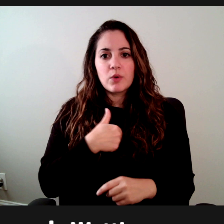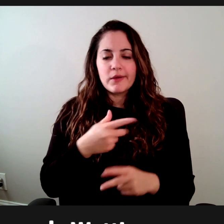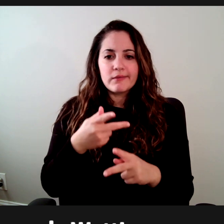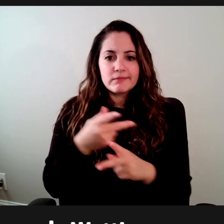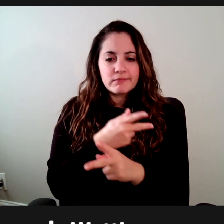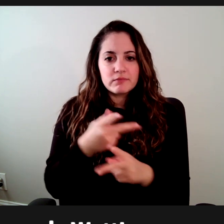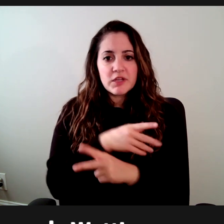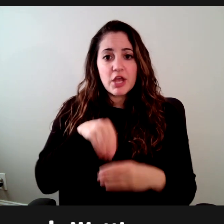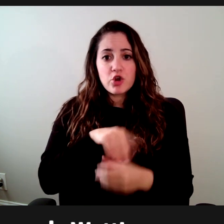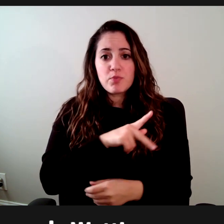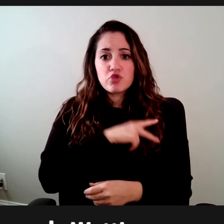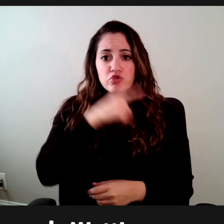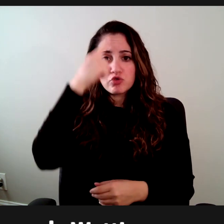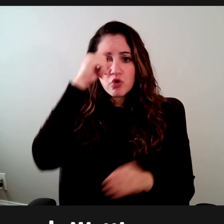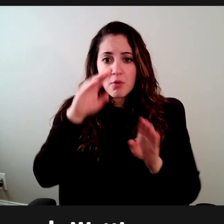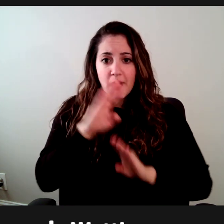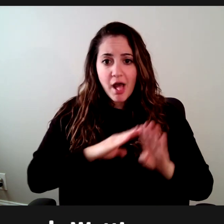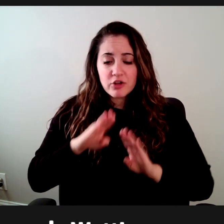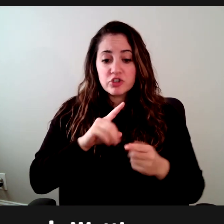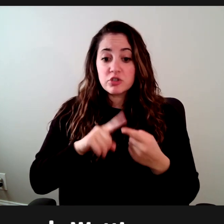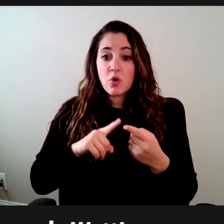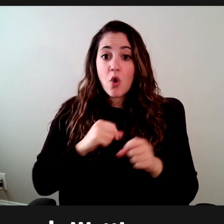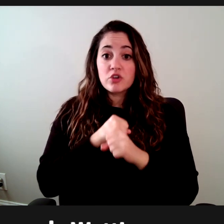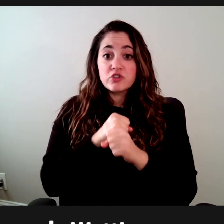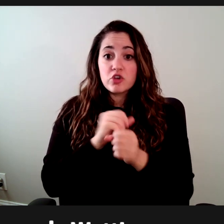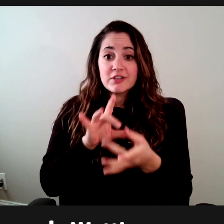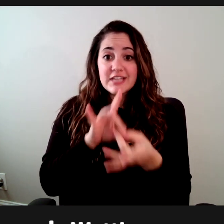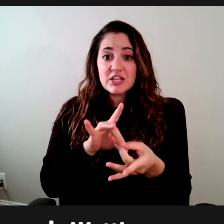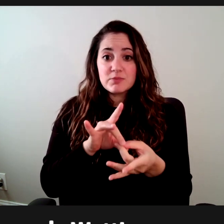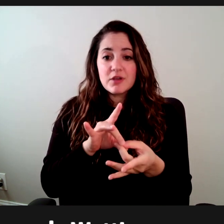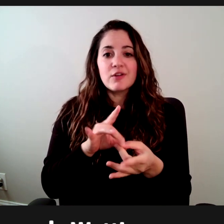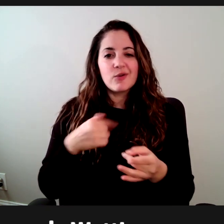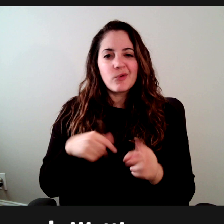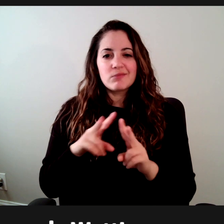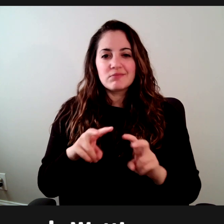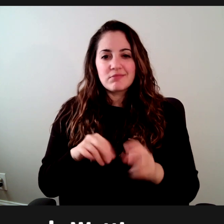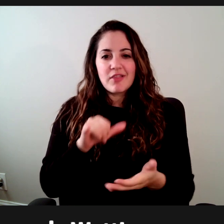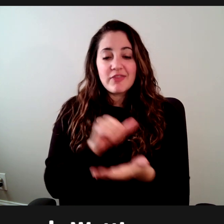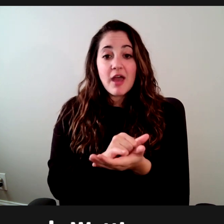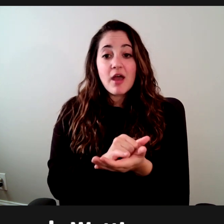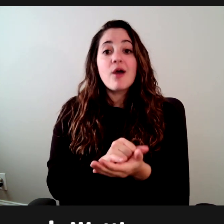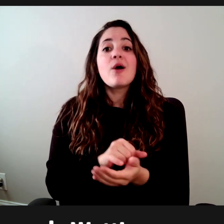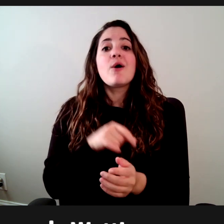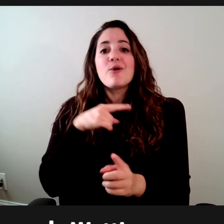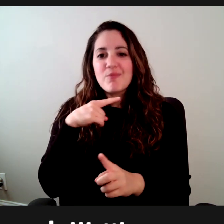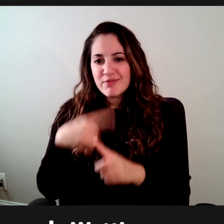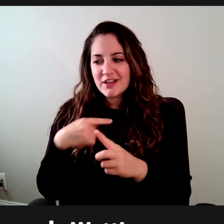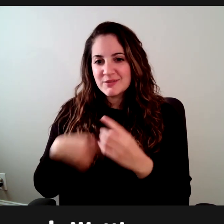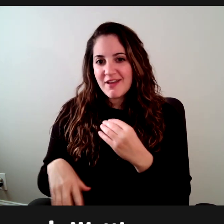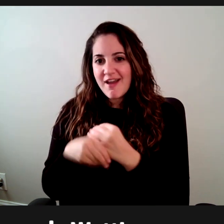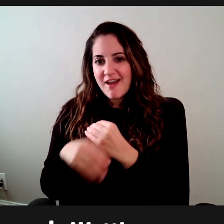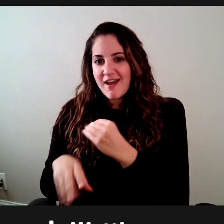We look at things like interpersonal neurobiology, secure attachment, what's happening there a little bit. But then we